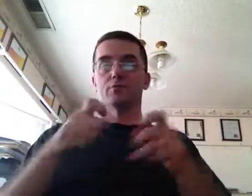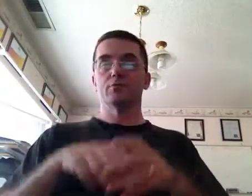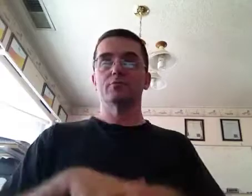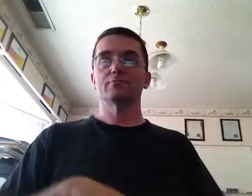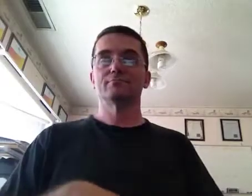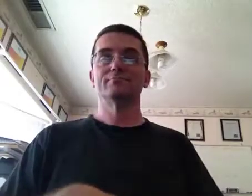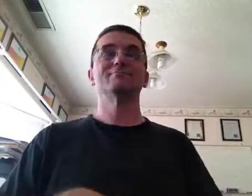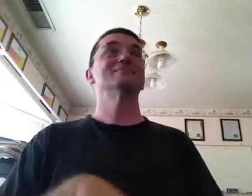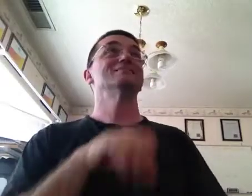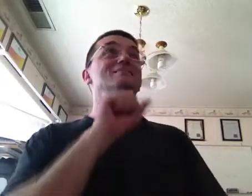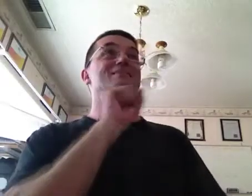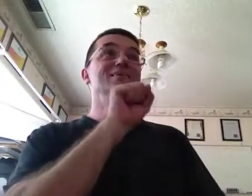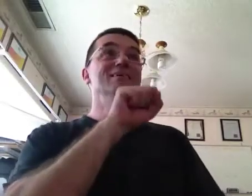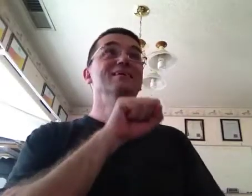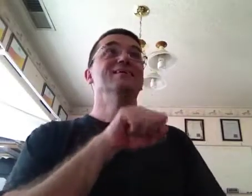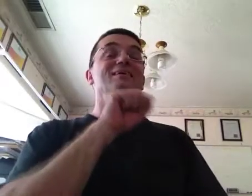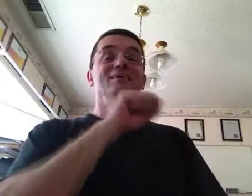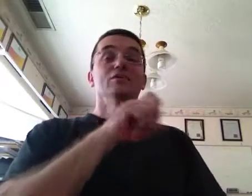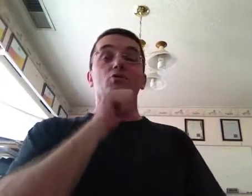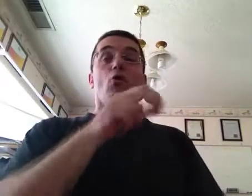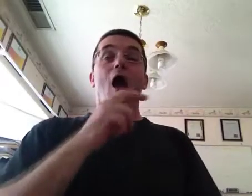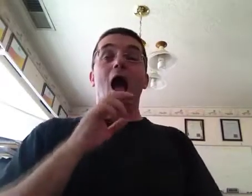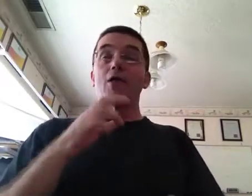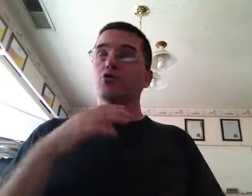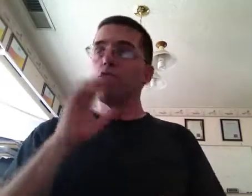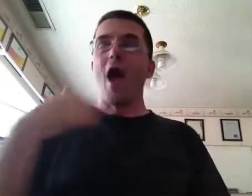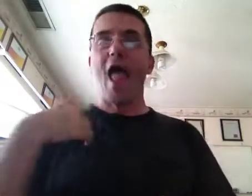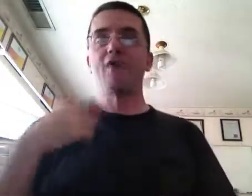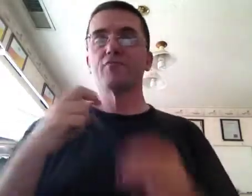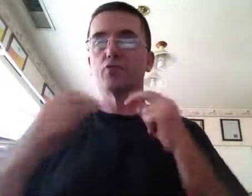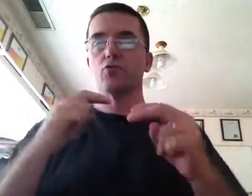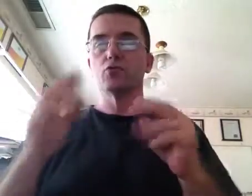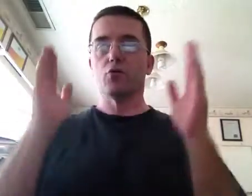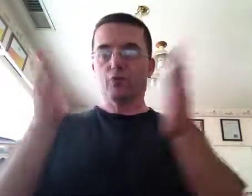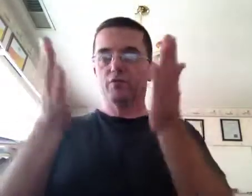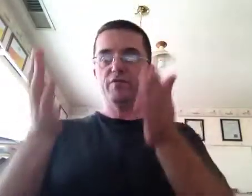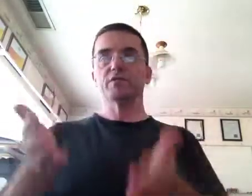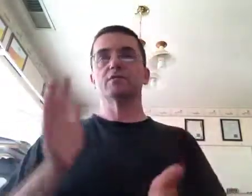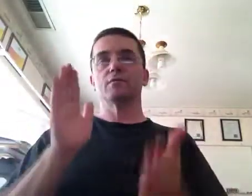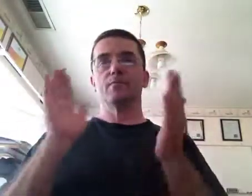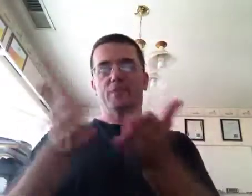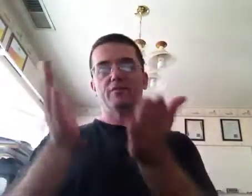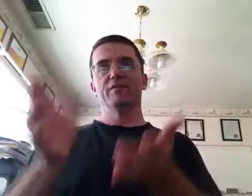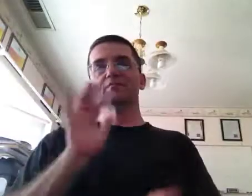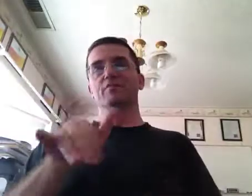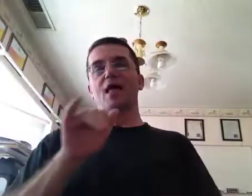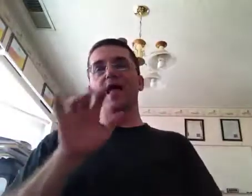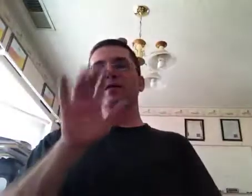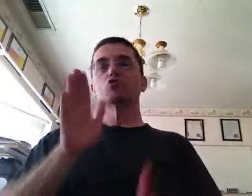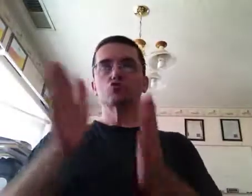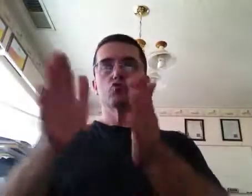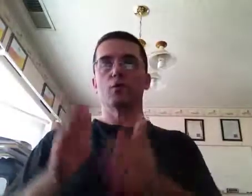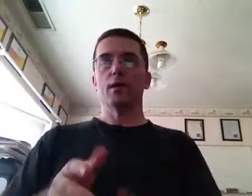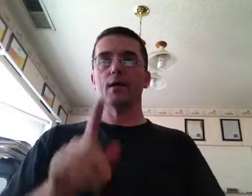Yeah. See, my point is you don't have to negotiate with him or convince him. You're 27, you make $135,000 a year. You do what you want to